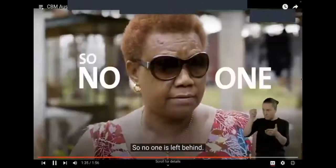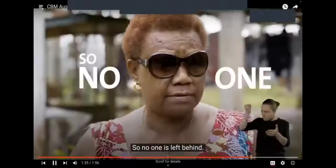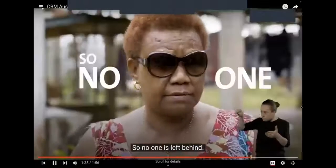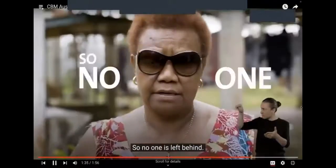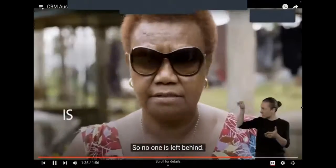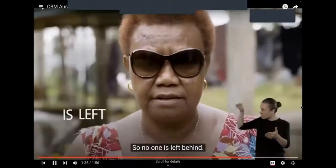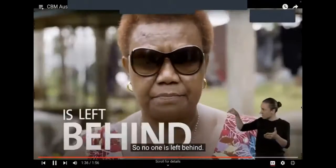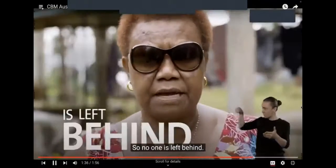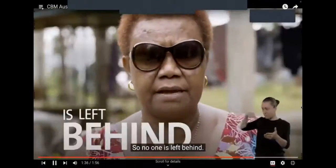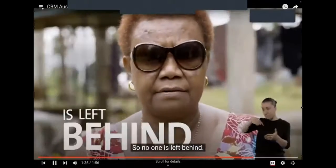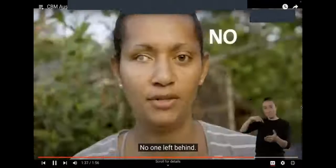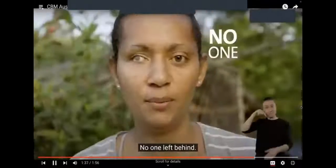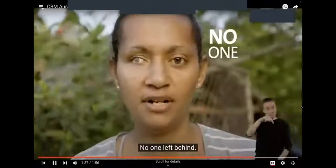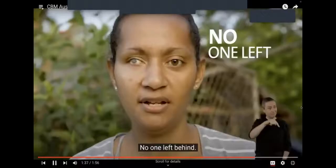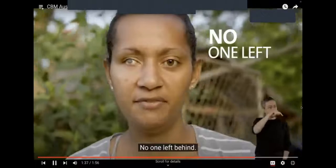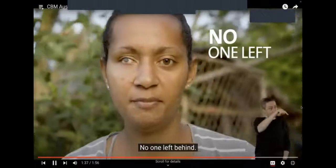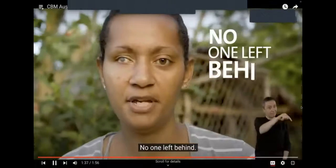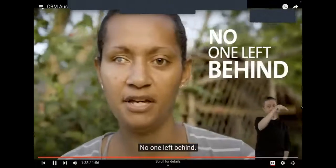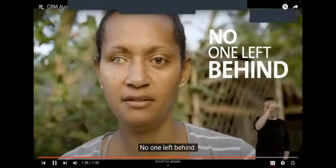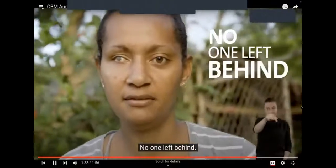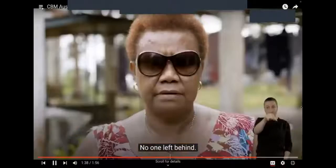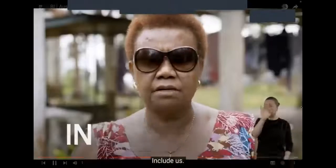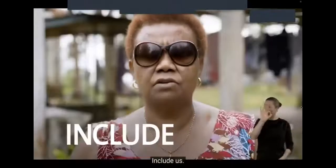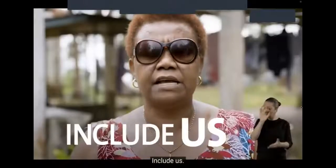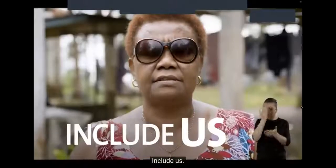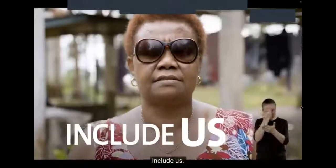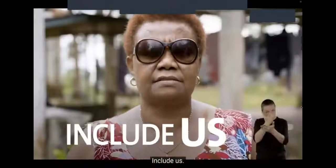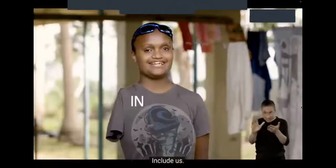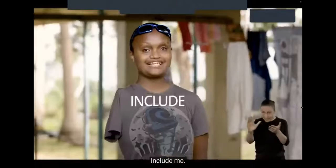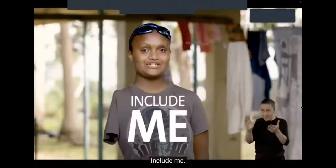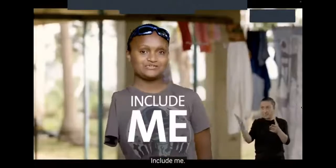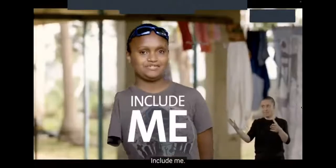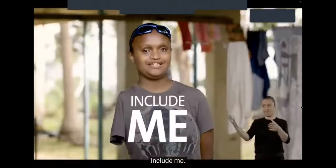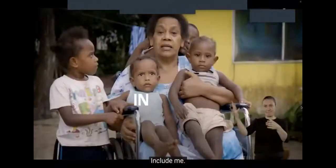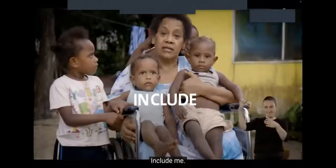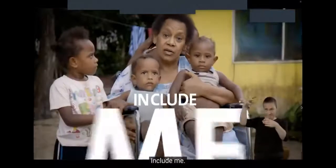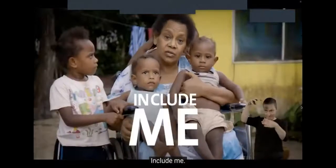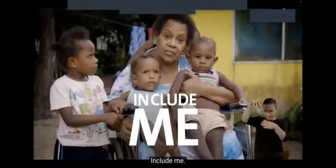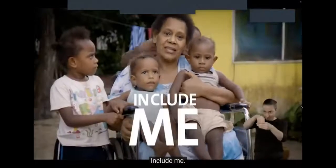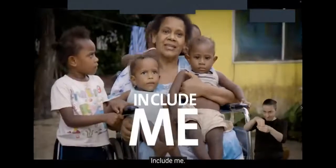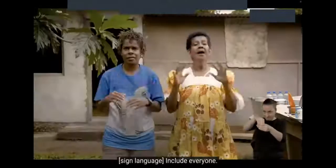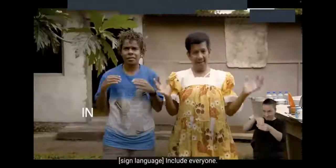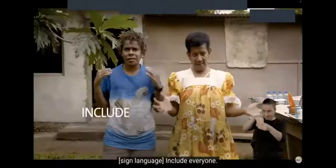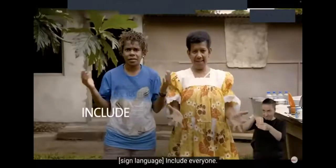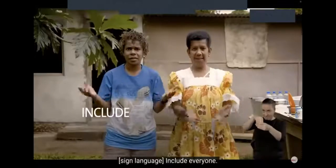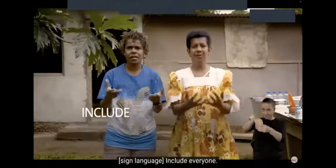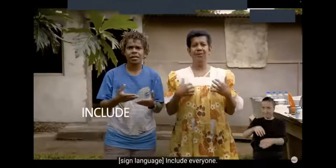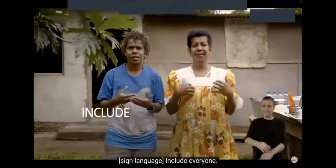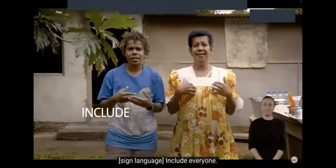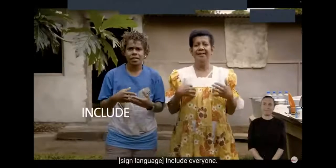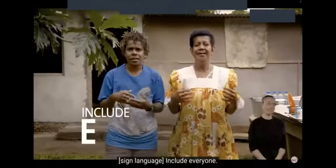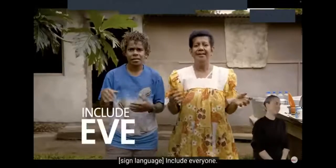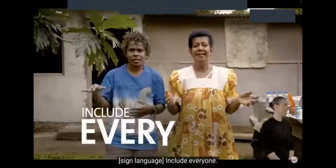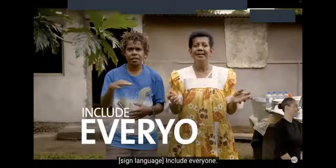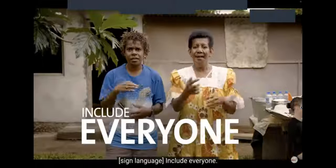no one is left behind. No one left behind. Include us. Include me. Include me.